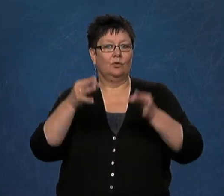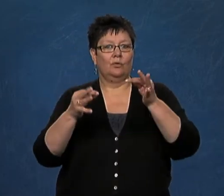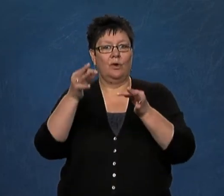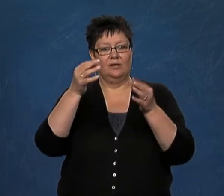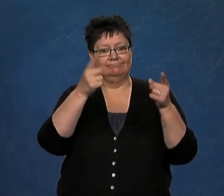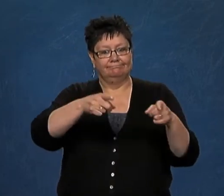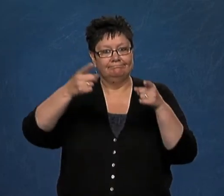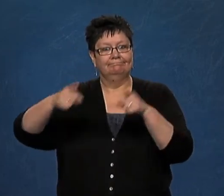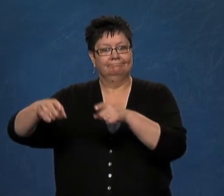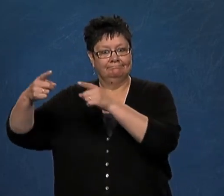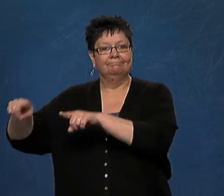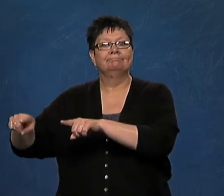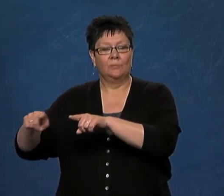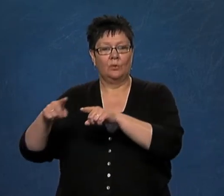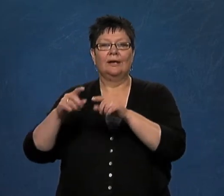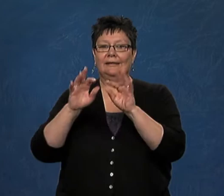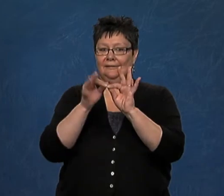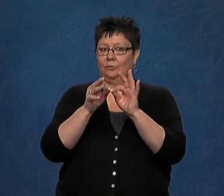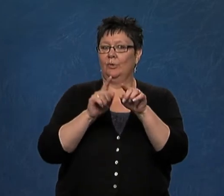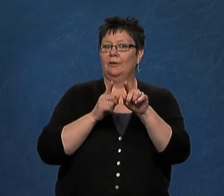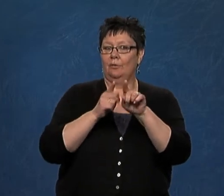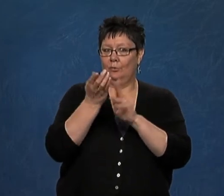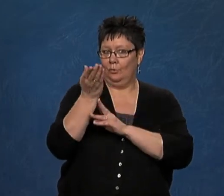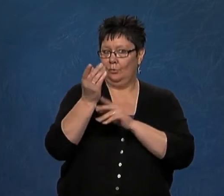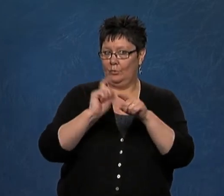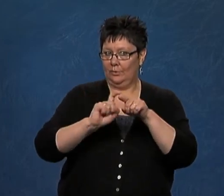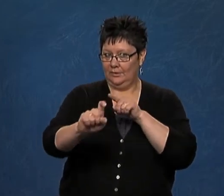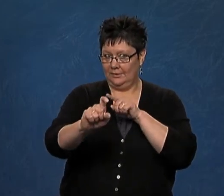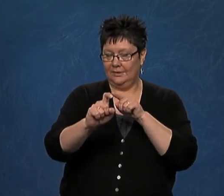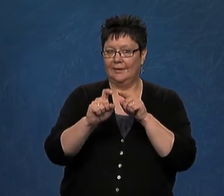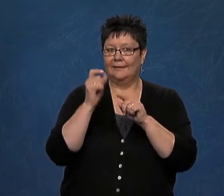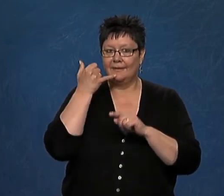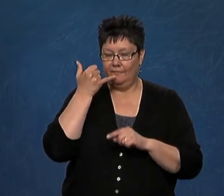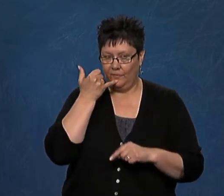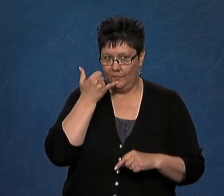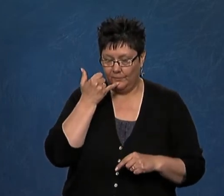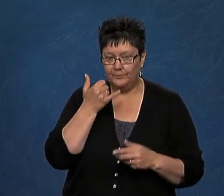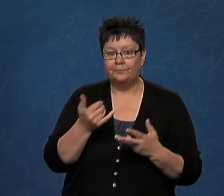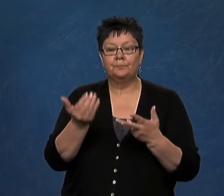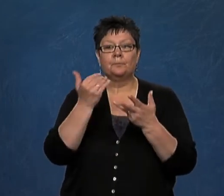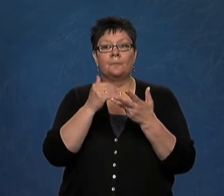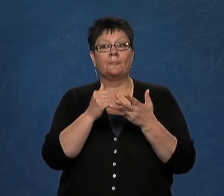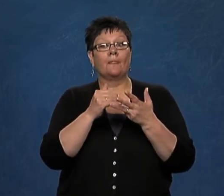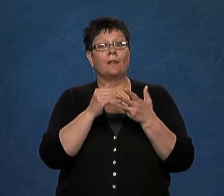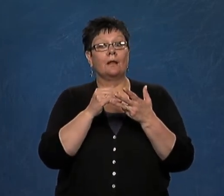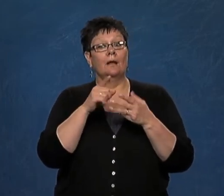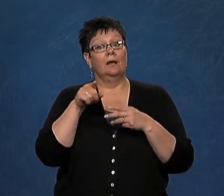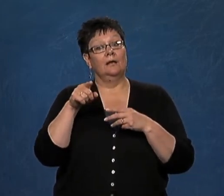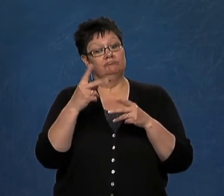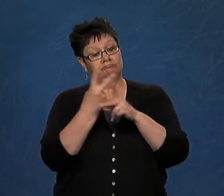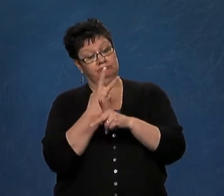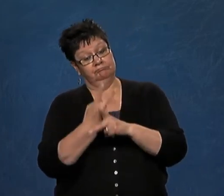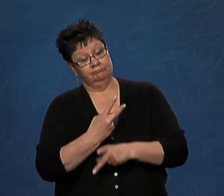3,600 different court cases and proceedings were actually done through the phone.